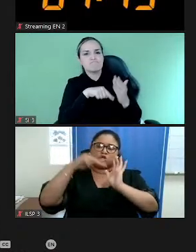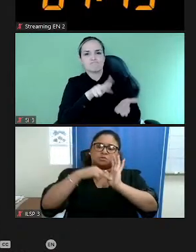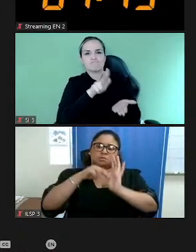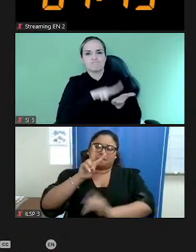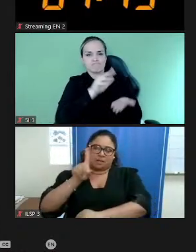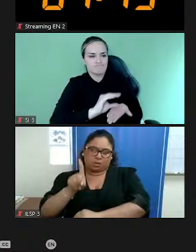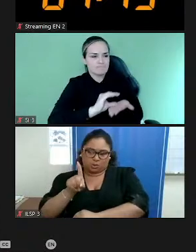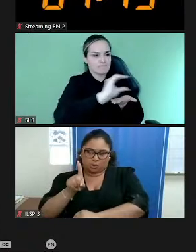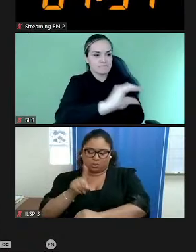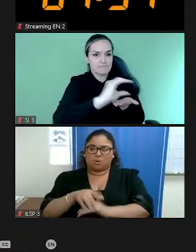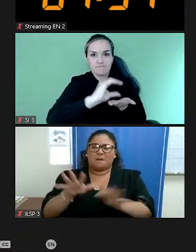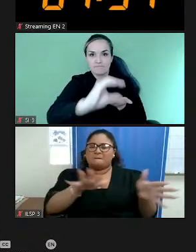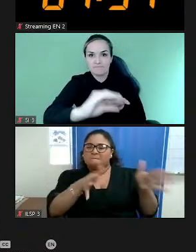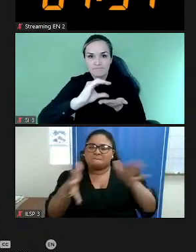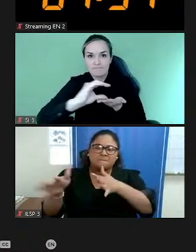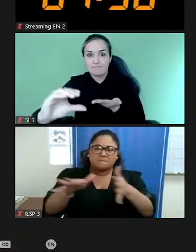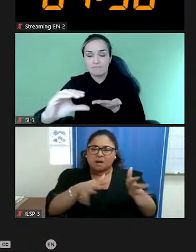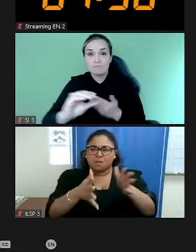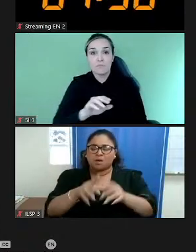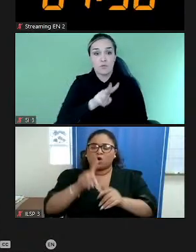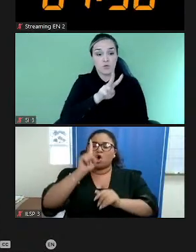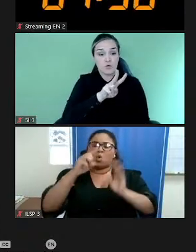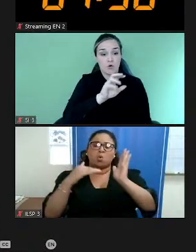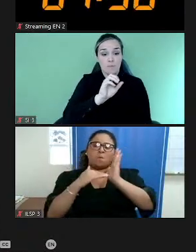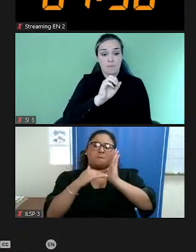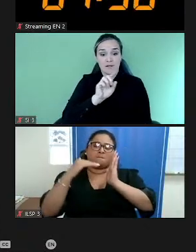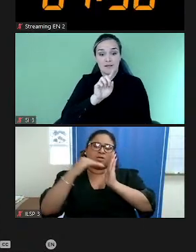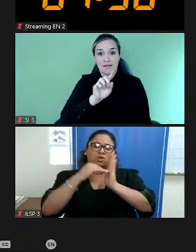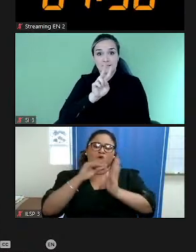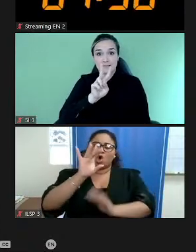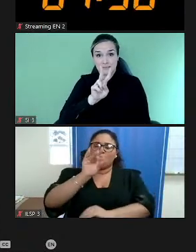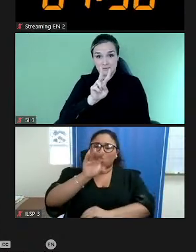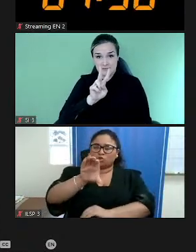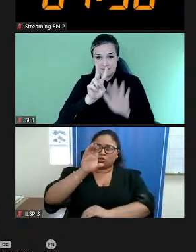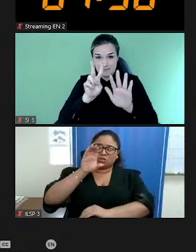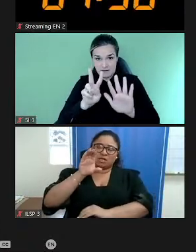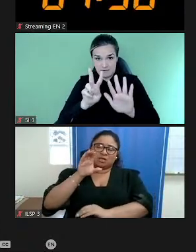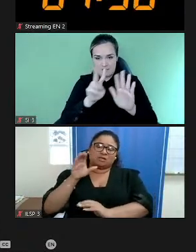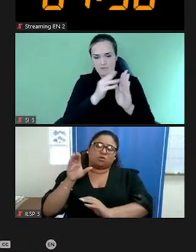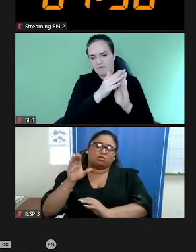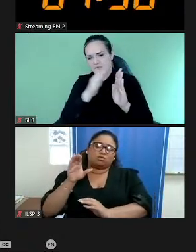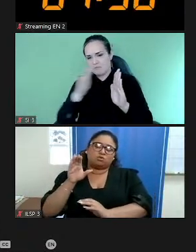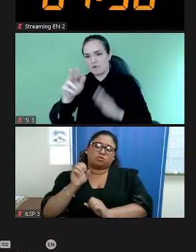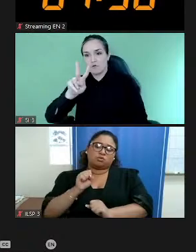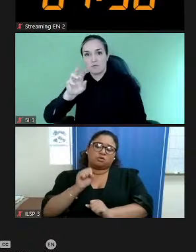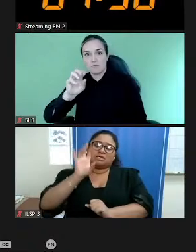2017 to 2021 so here we have about 1.8